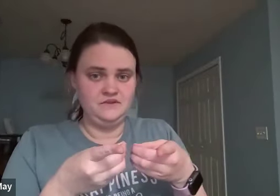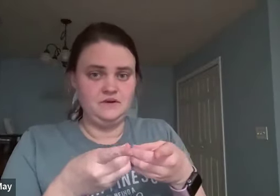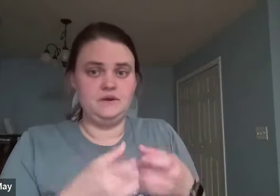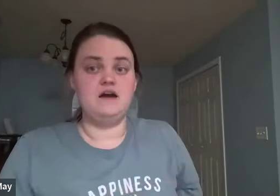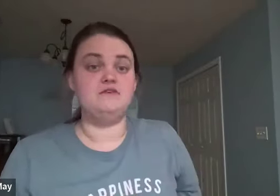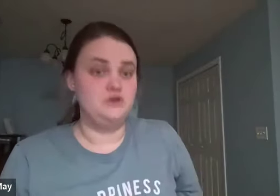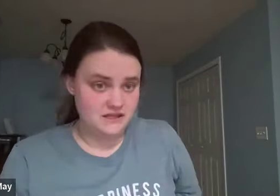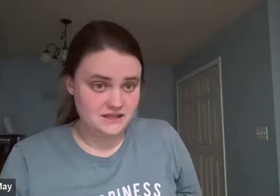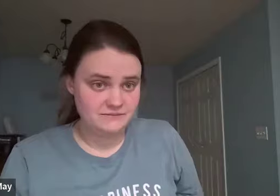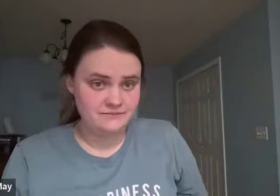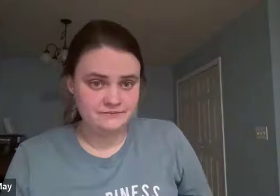We have cookie.